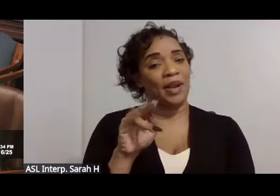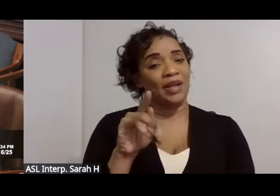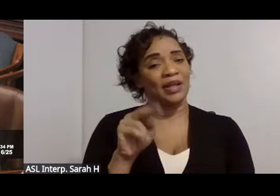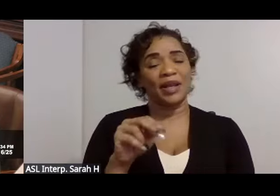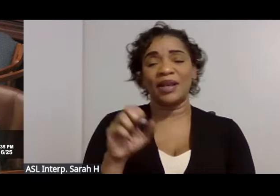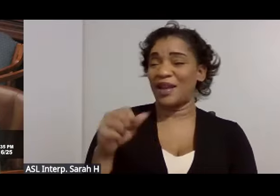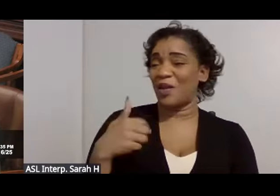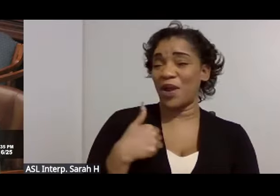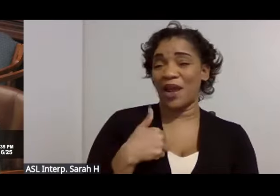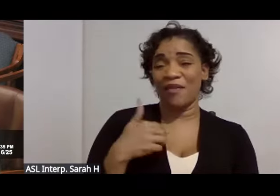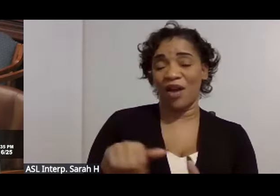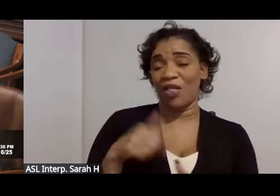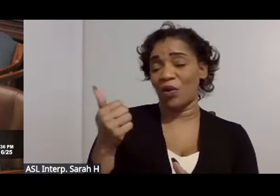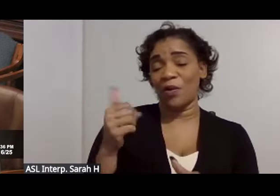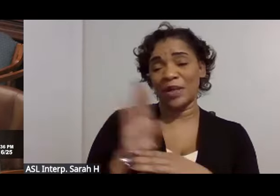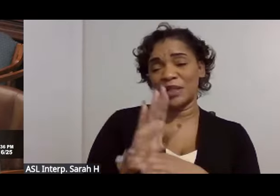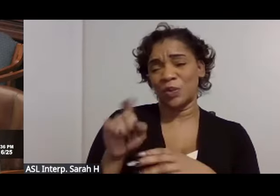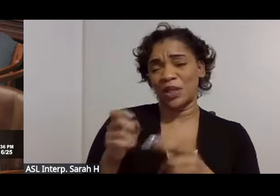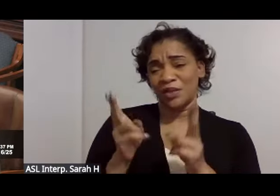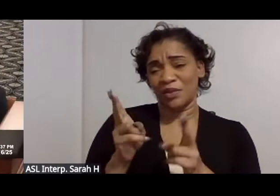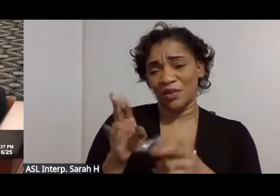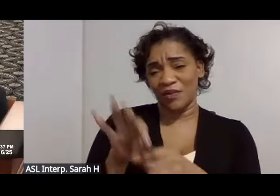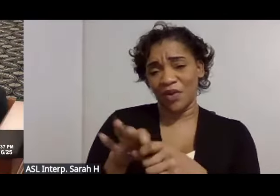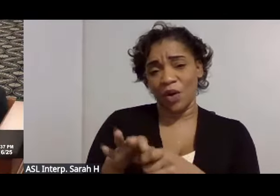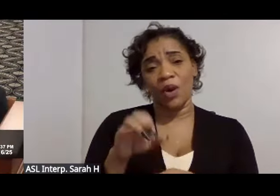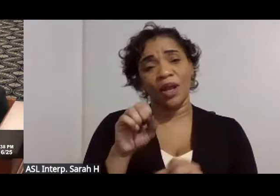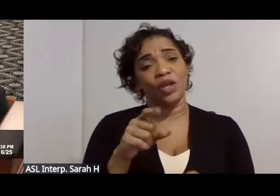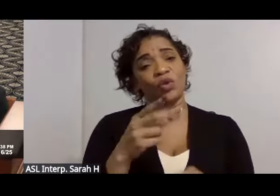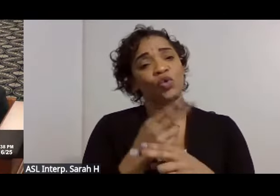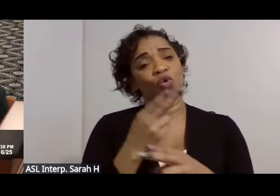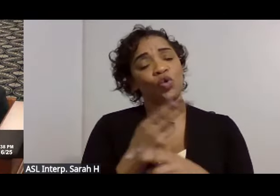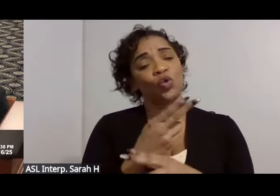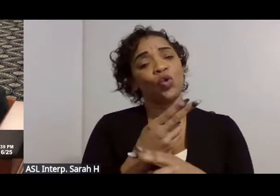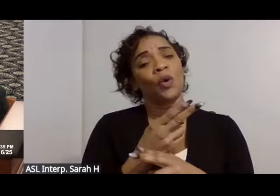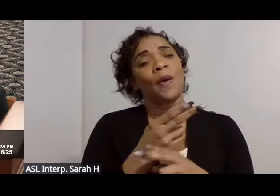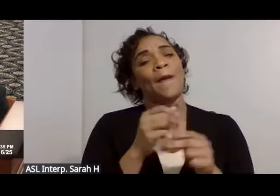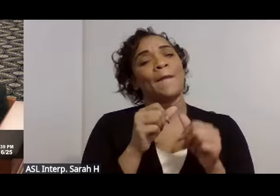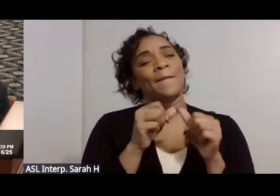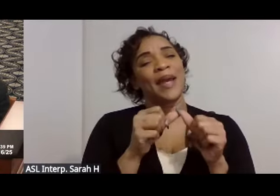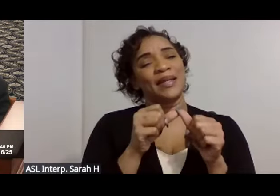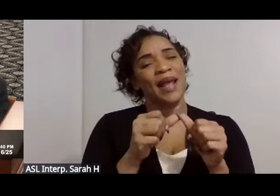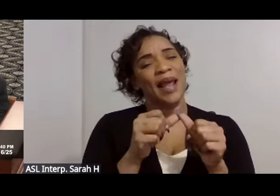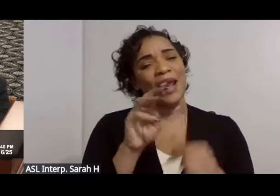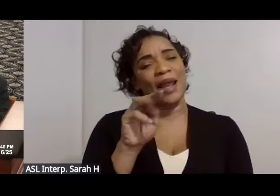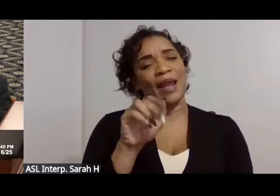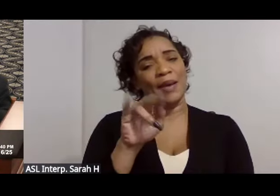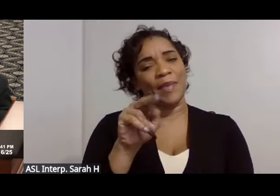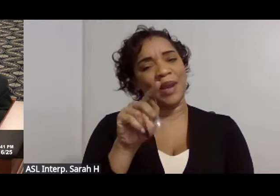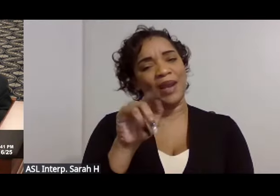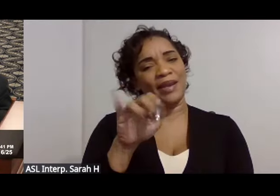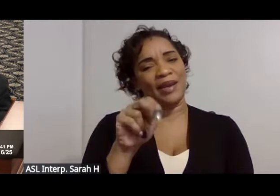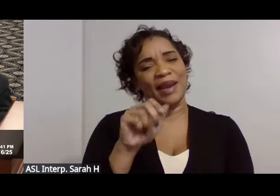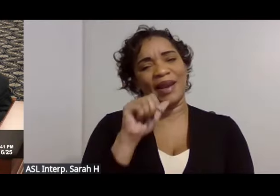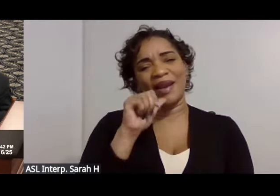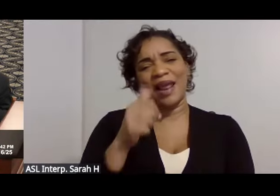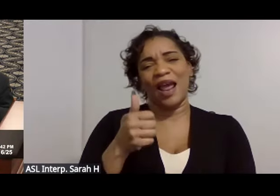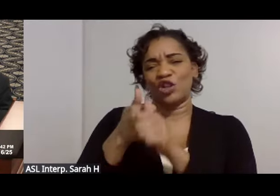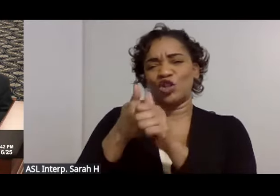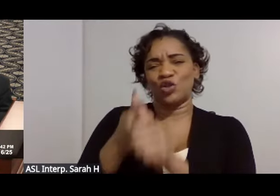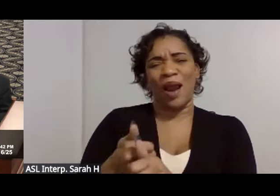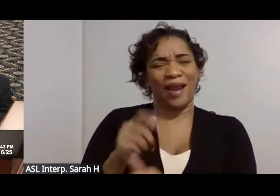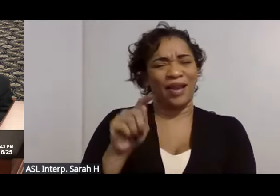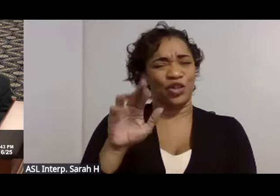to do Yeah. this afternoon. Could you use the word maintain separate list, or maintain eligibility, maintain instead of track? Does that? Track, make it sound like Well, you're we following